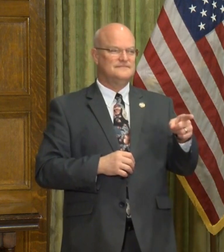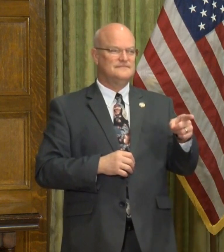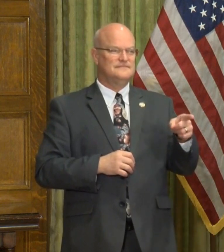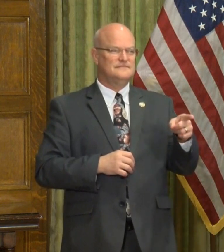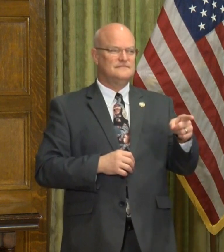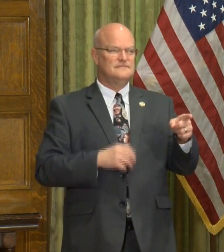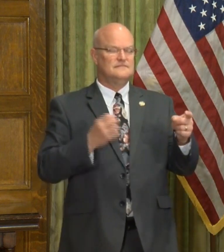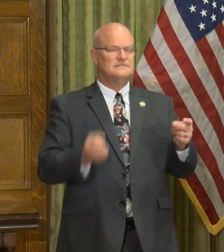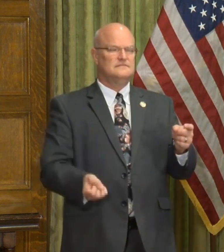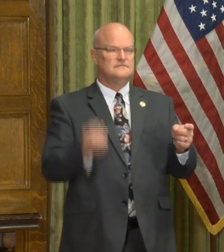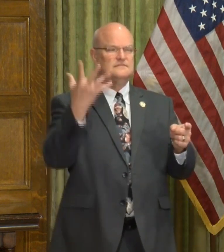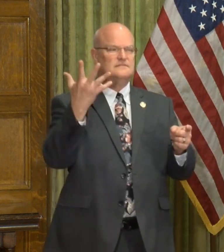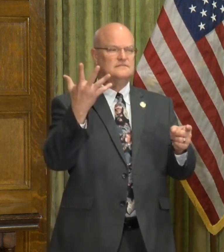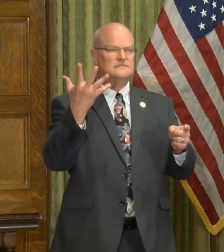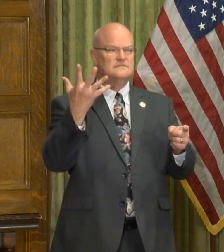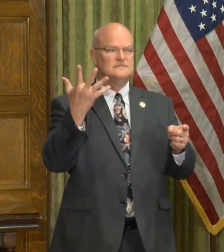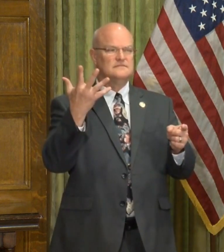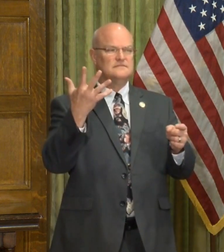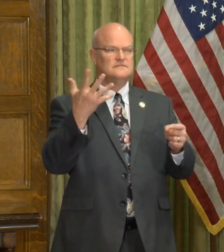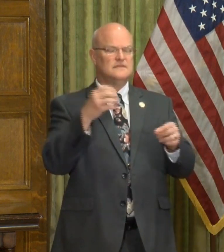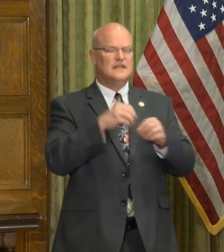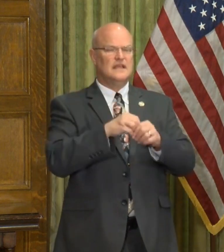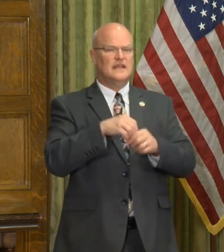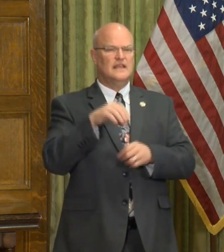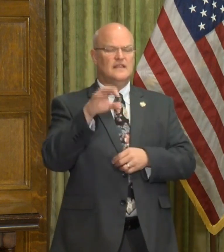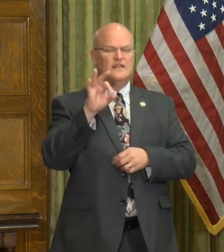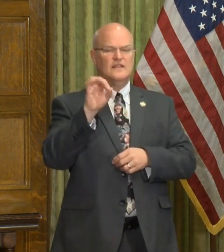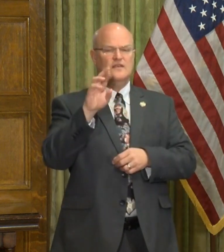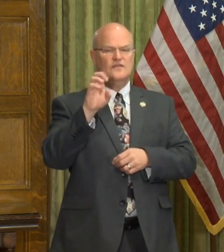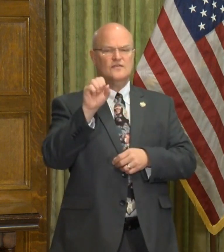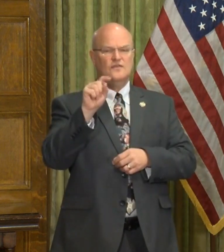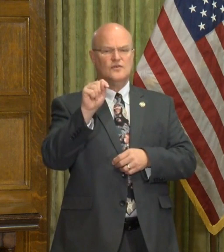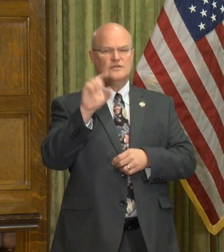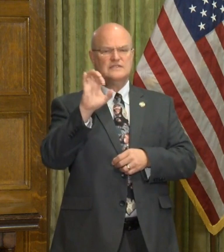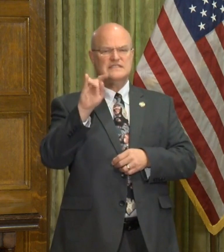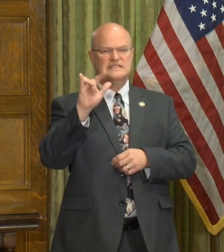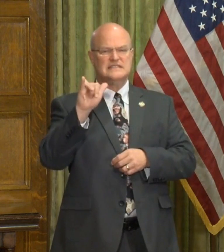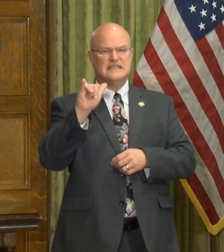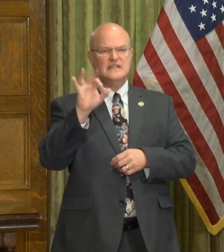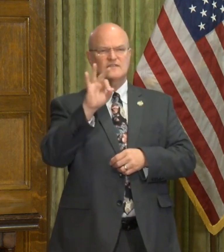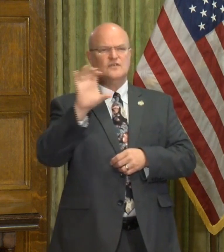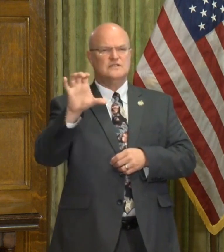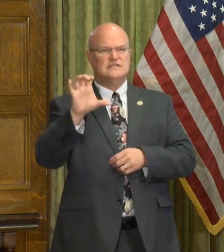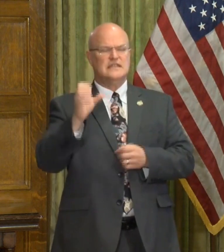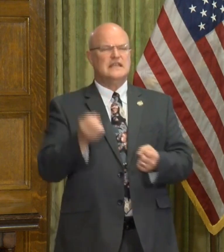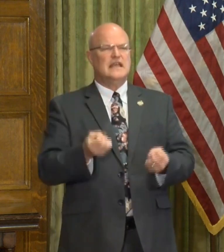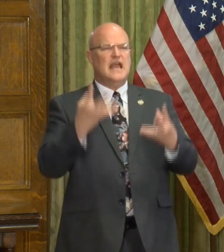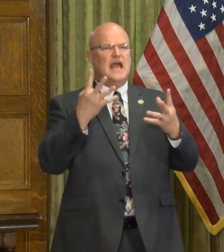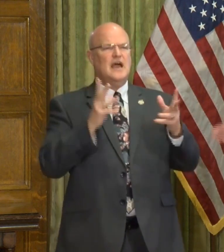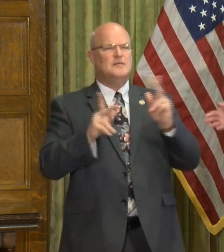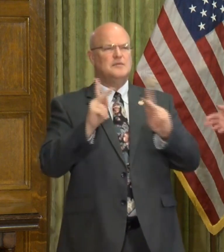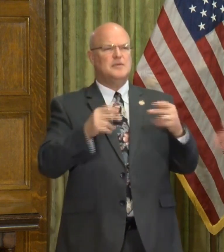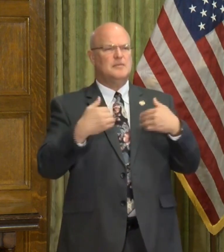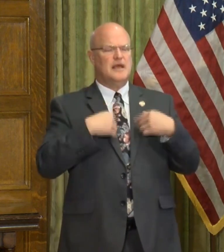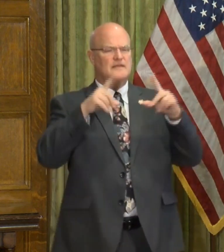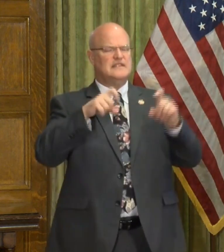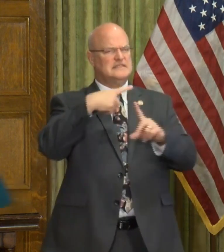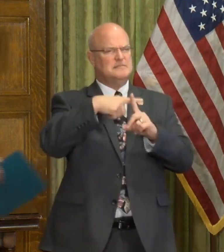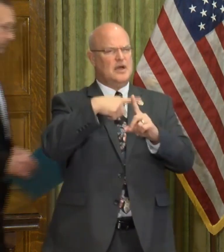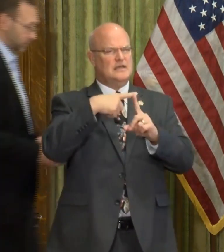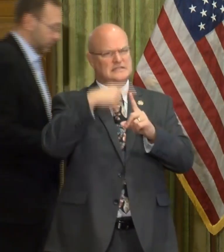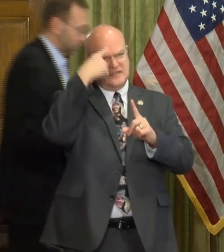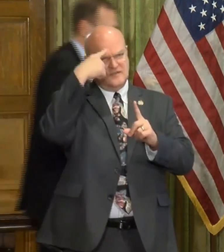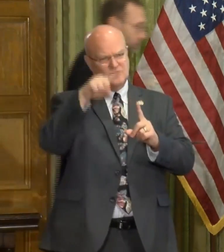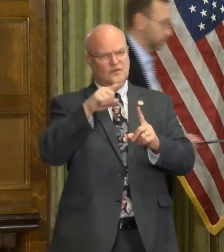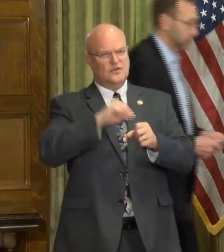Yes. How many in the Forest City Federal Detention Center have